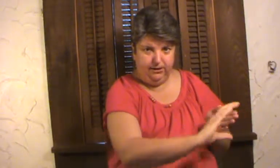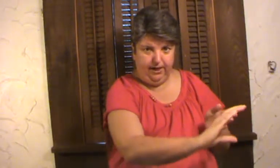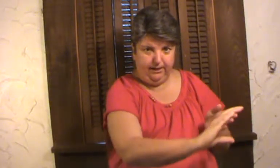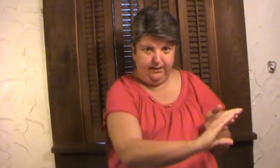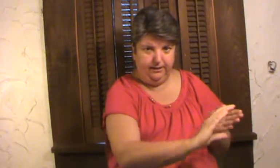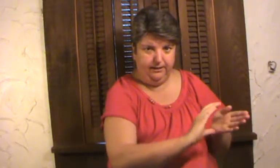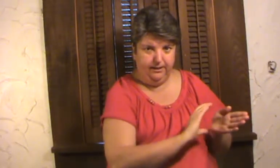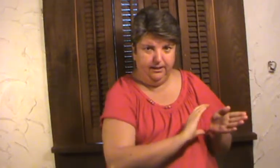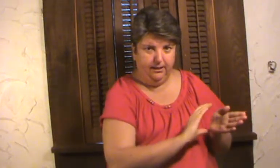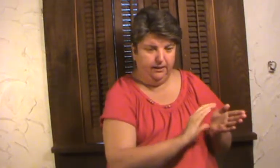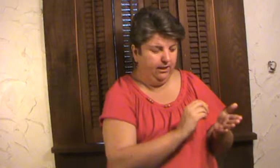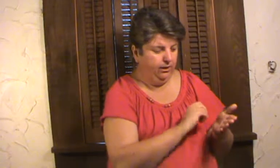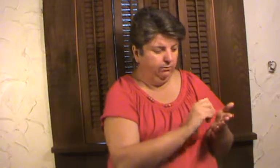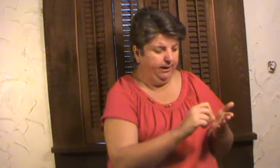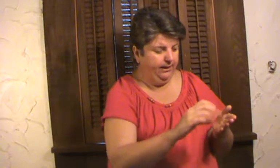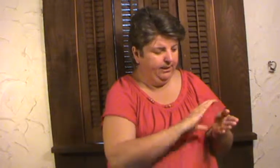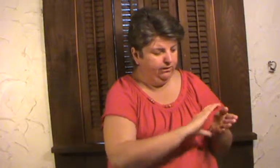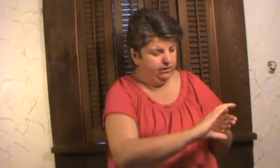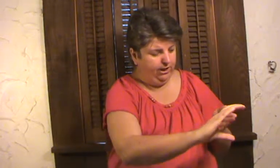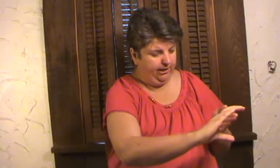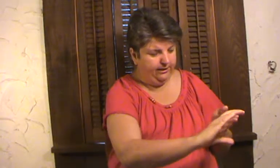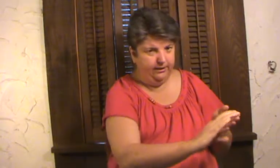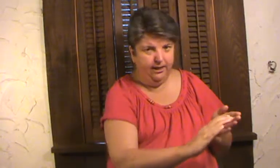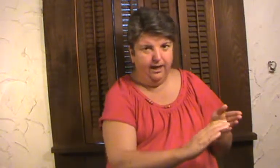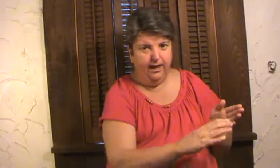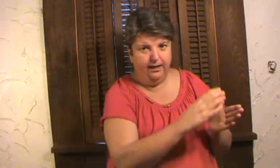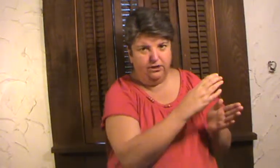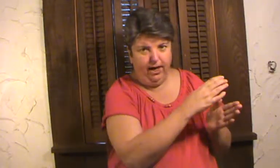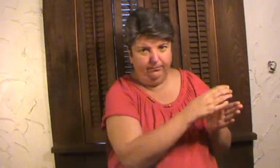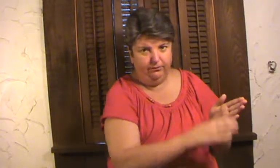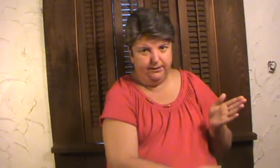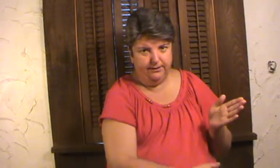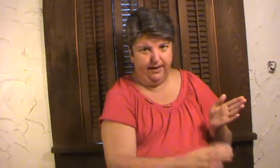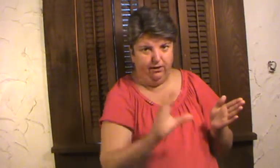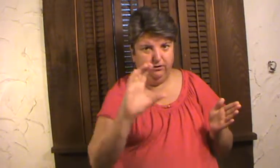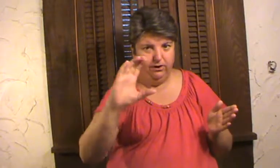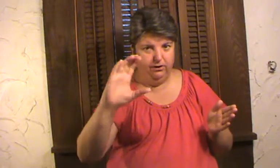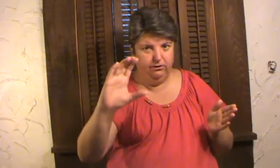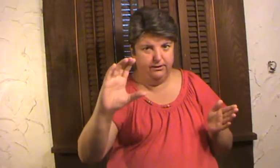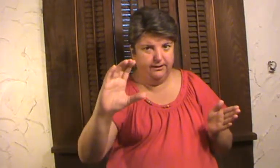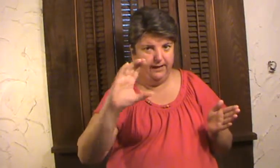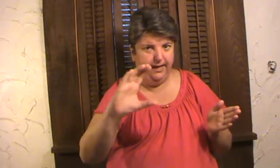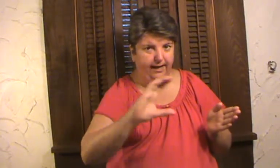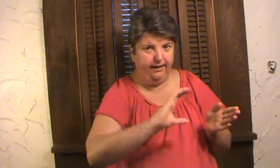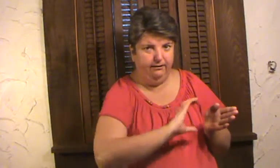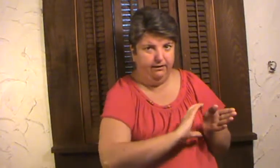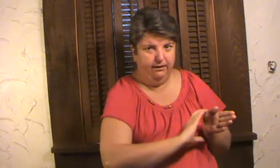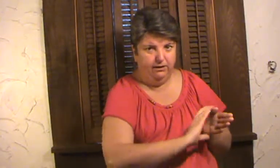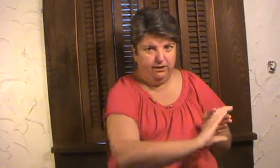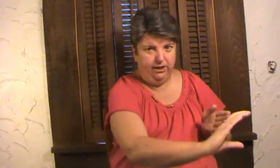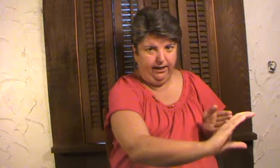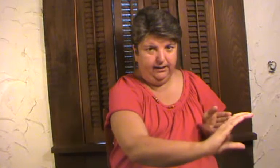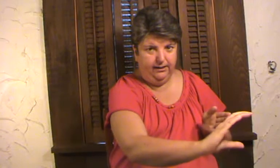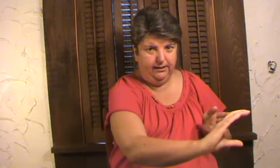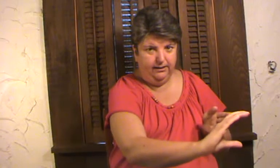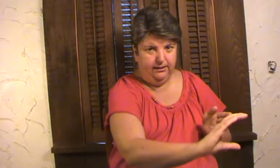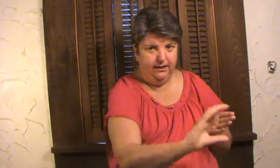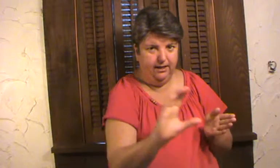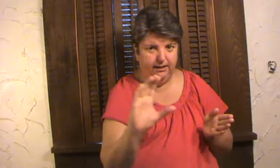check, like you're writing out a check. And chapter is down. Use a C hand, check,